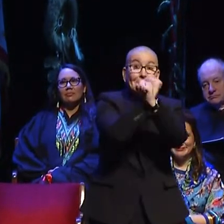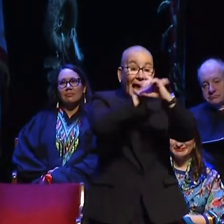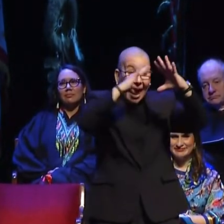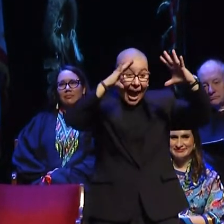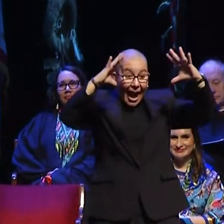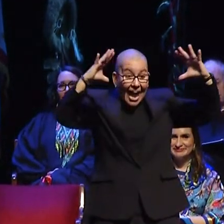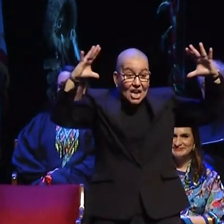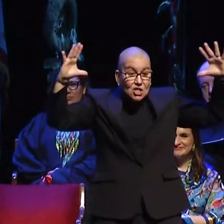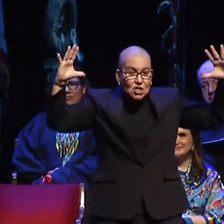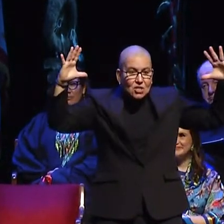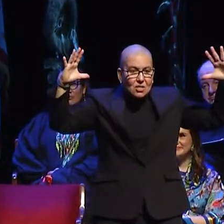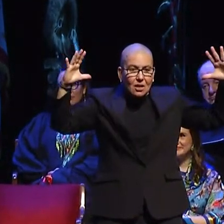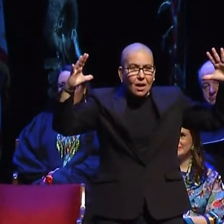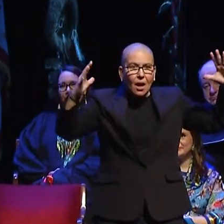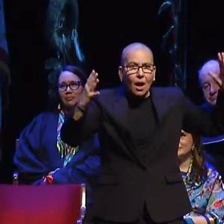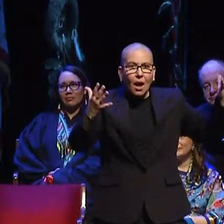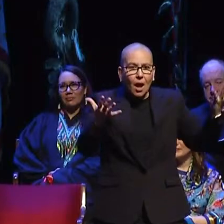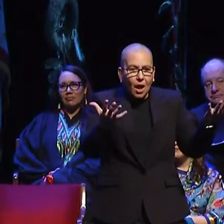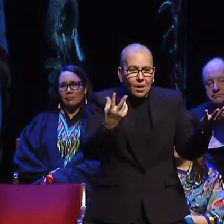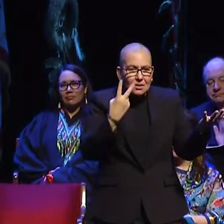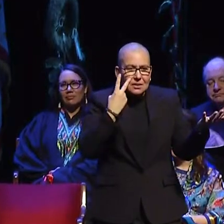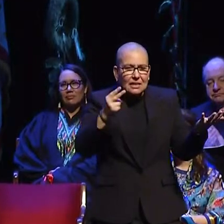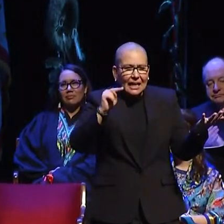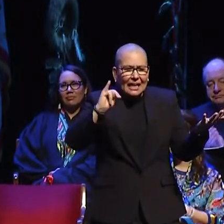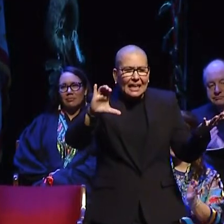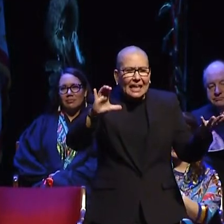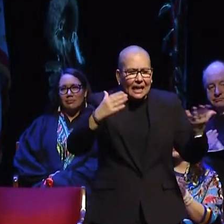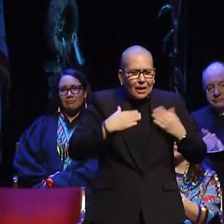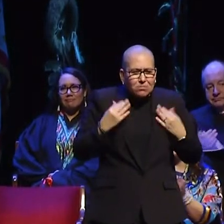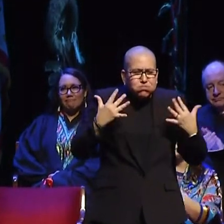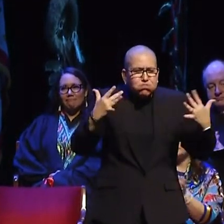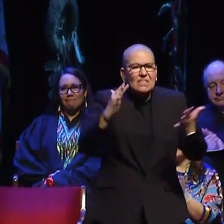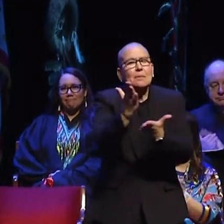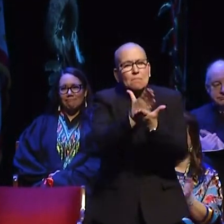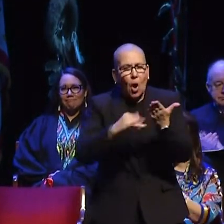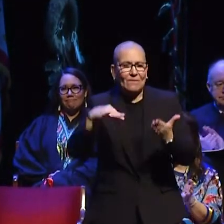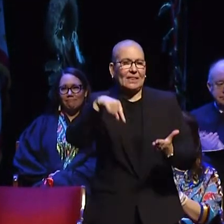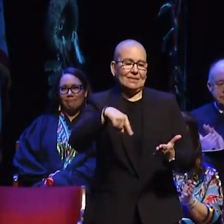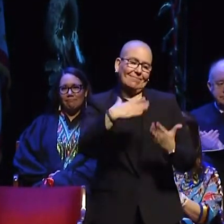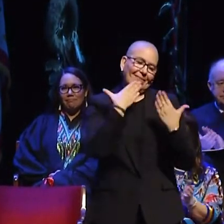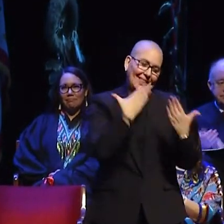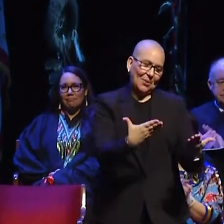they are part of that. That's inclusion. So thank you to everyone who made that happen.